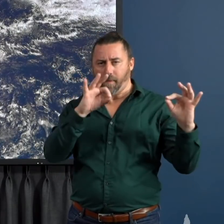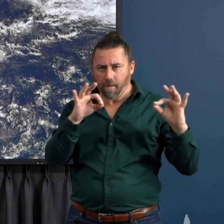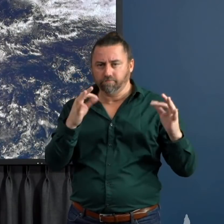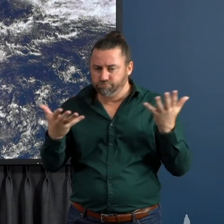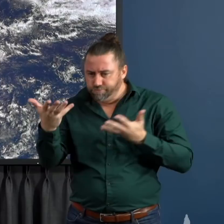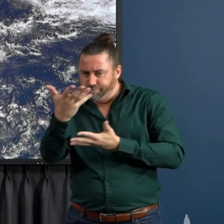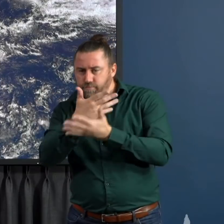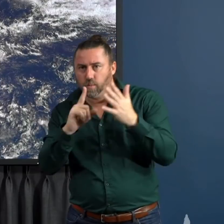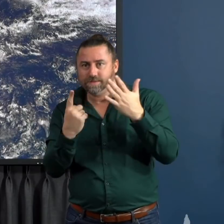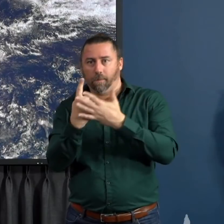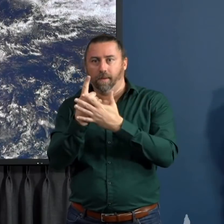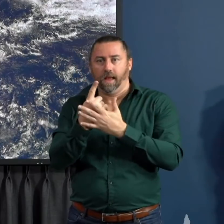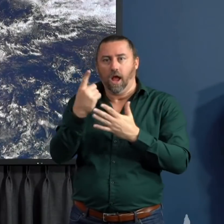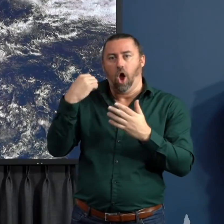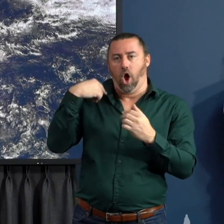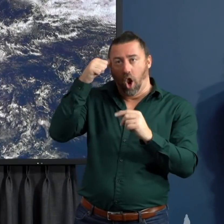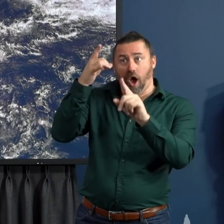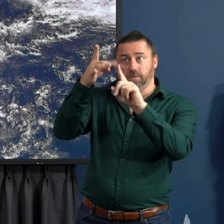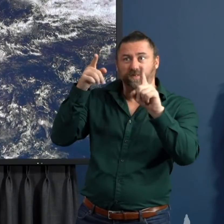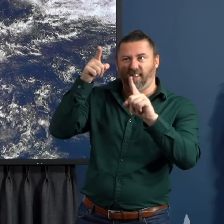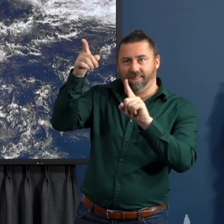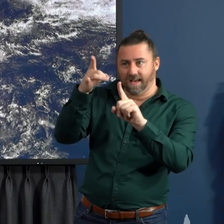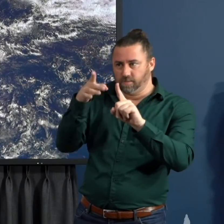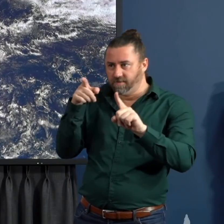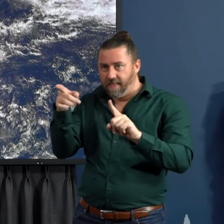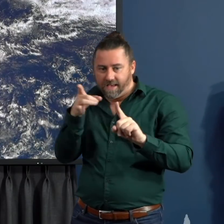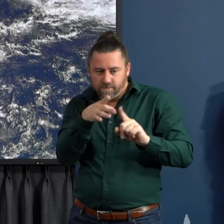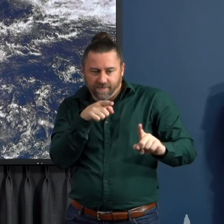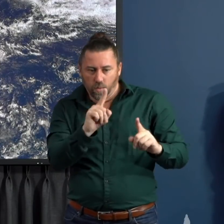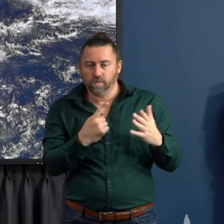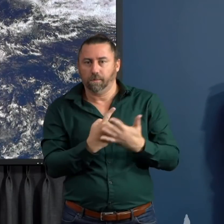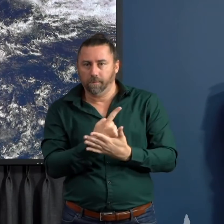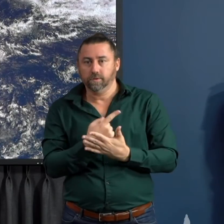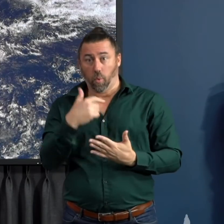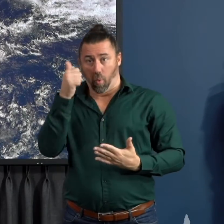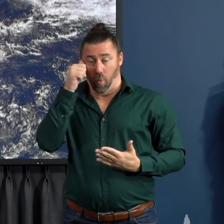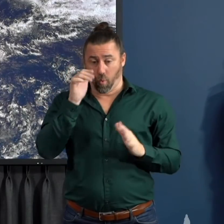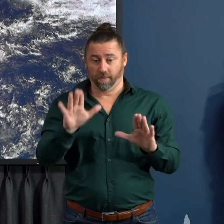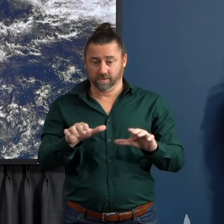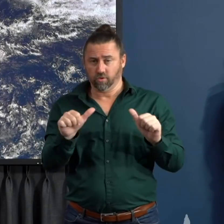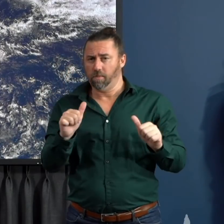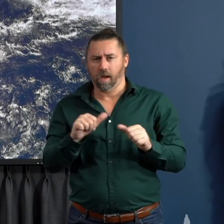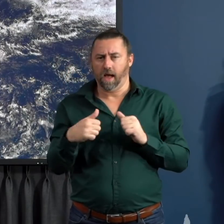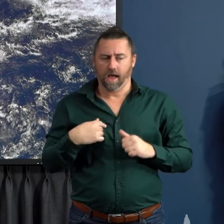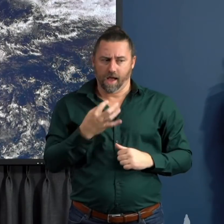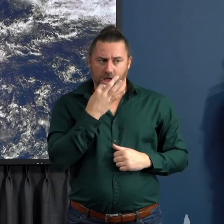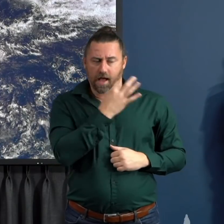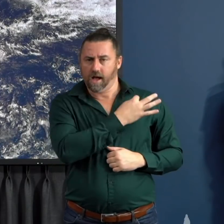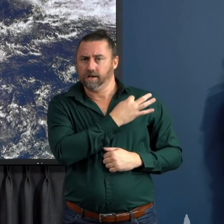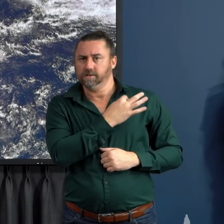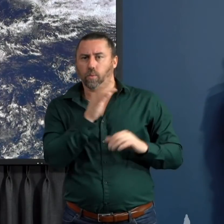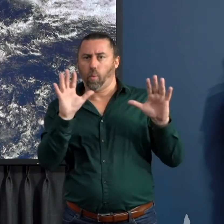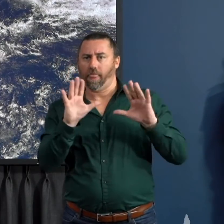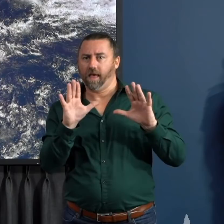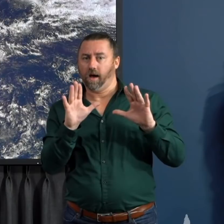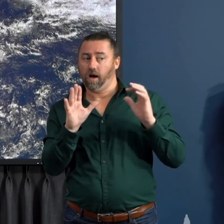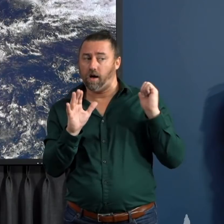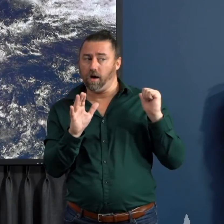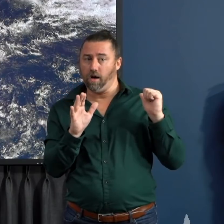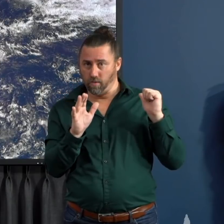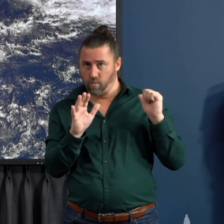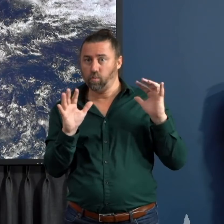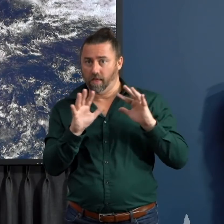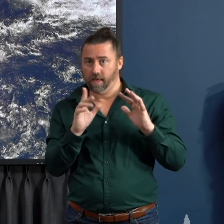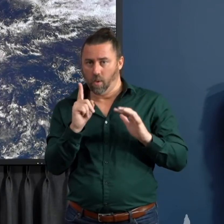us up-to-date information about what's happening around the southeast. So I might just hand over to the Bureau to talk about what